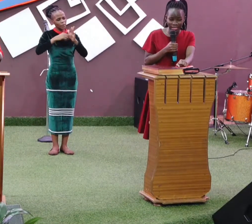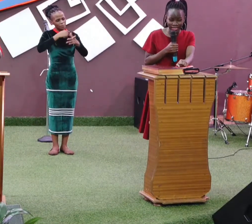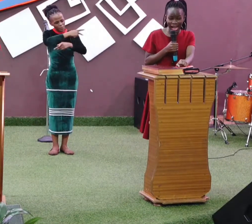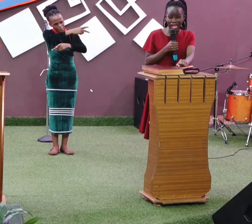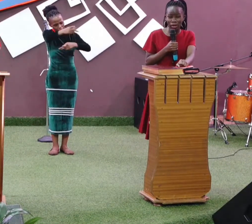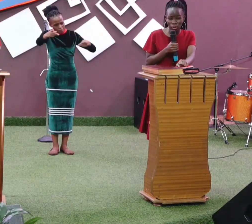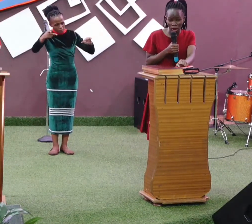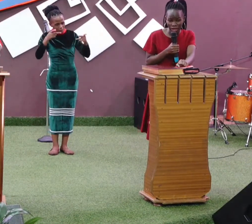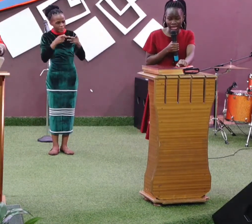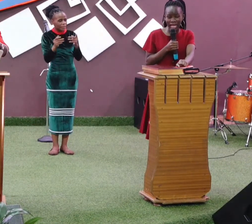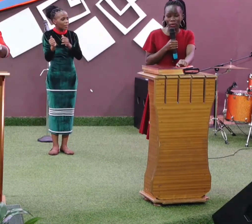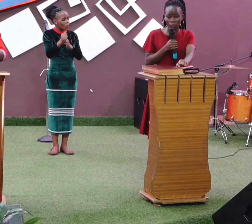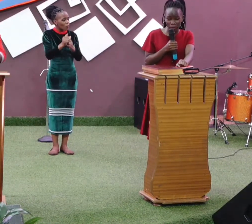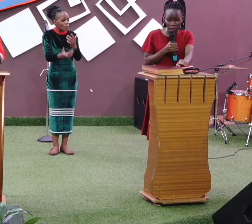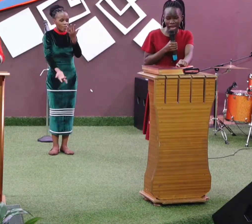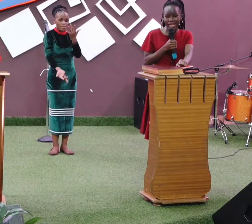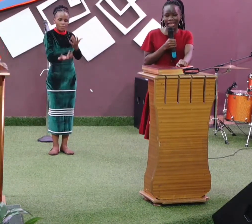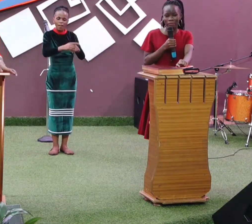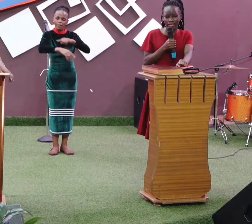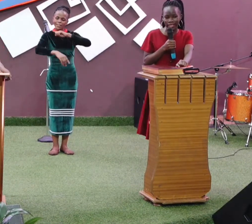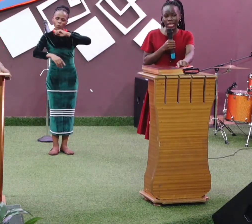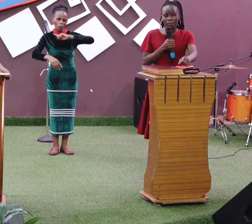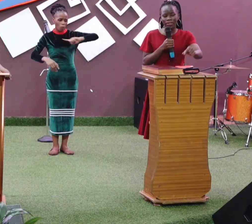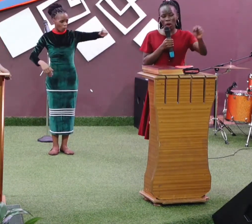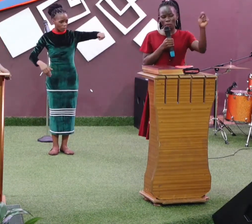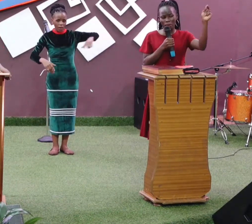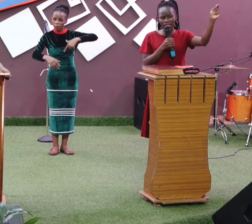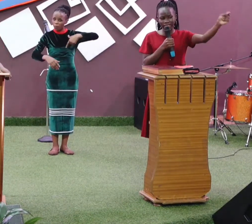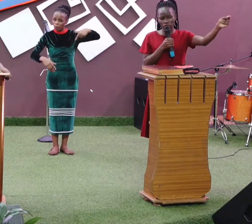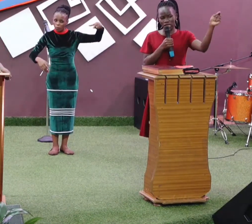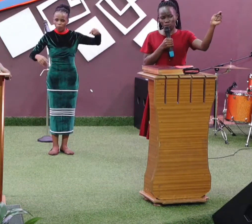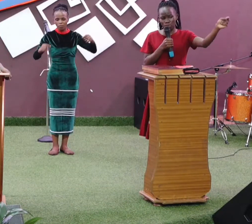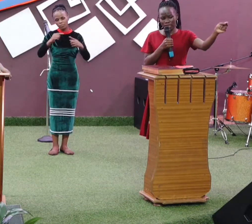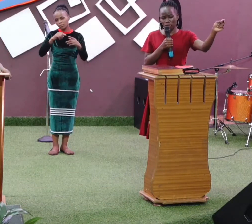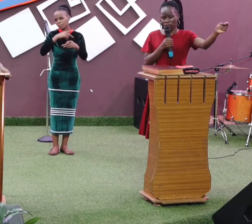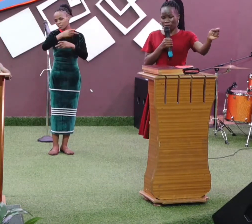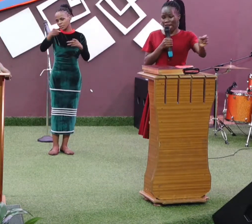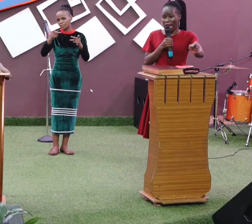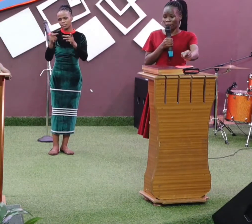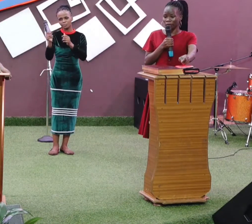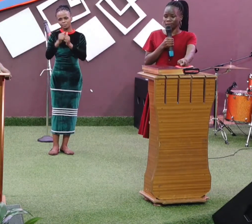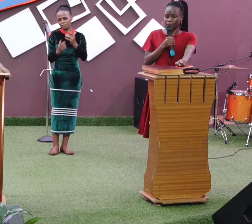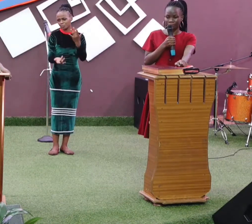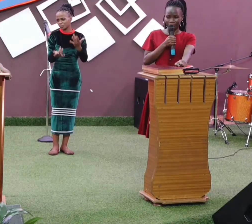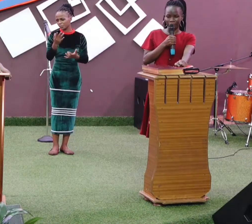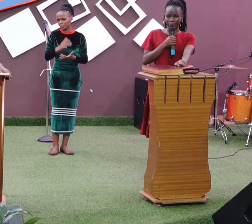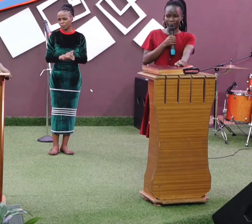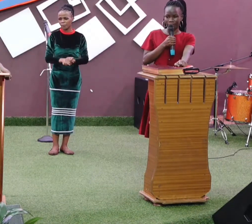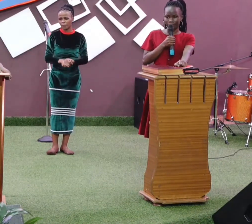I beseeched, I cried, I wept, I lamented, but they were pointing to that place of fire.